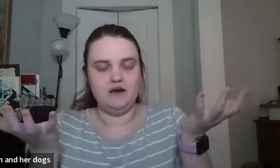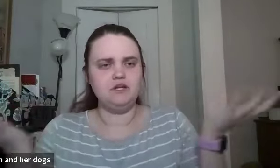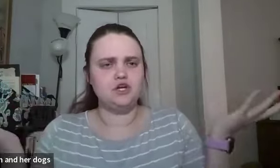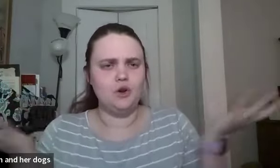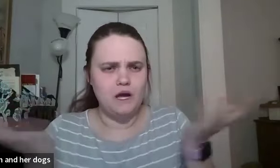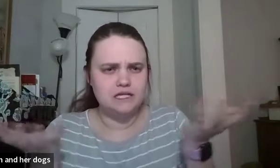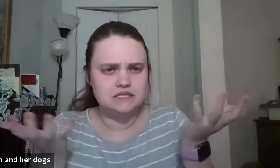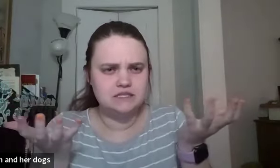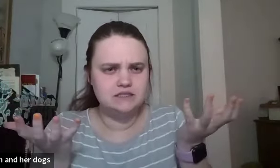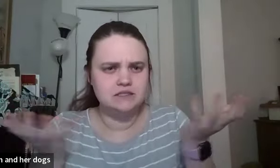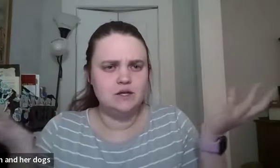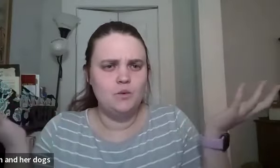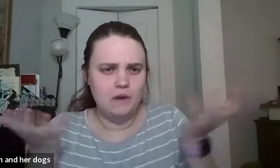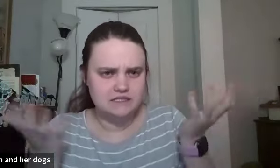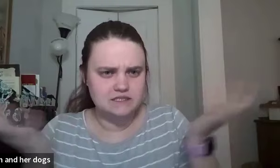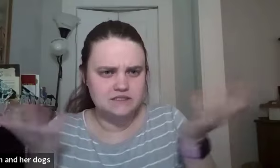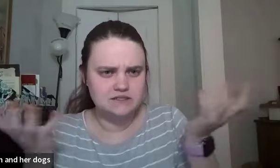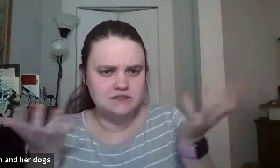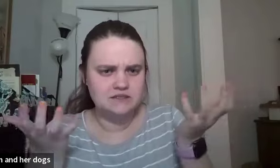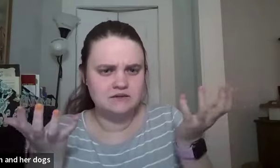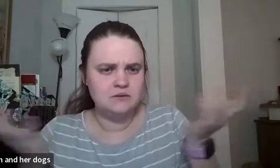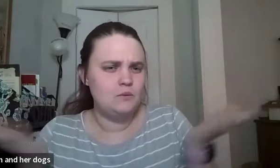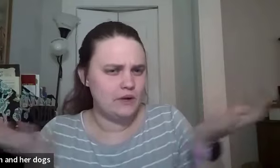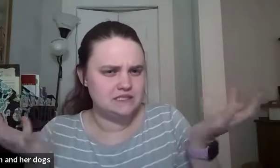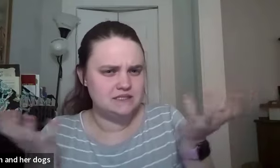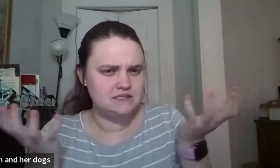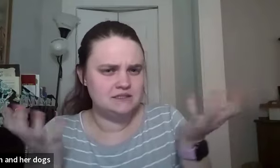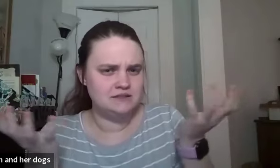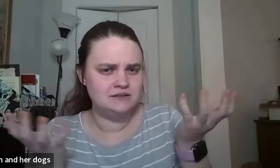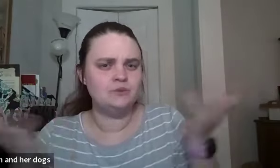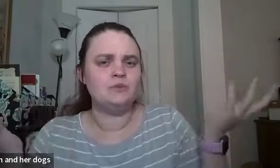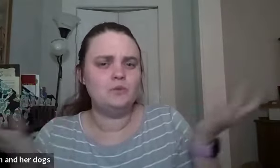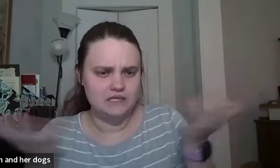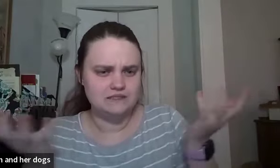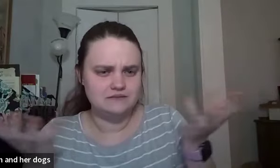and you're going to go what, what, what, what,